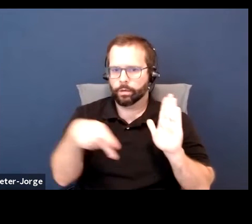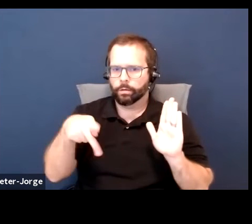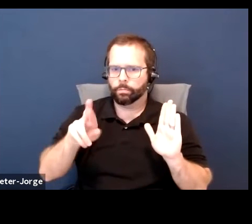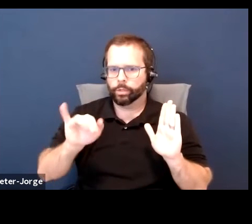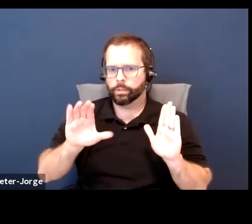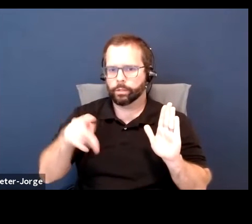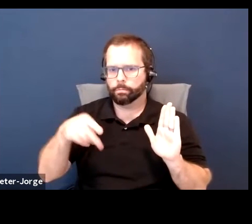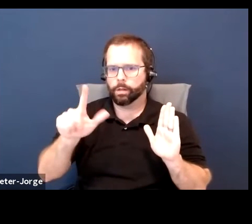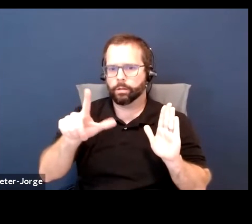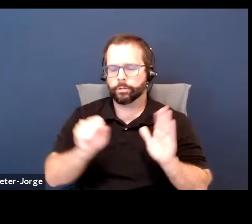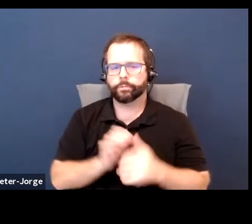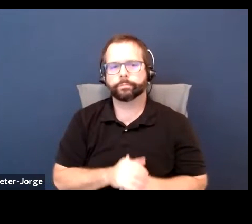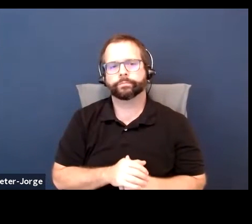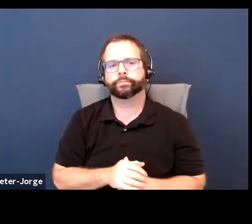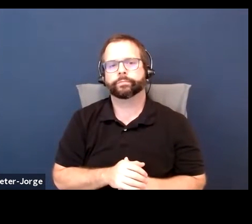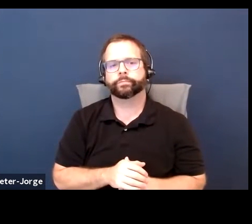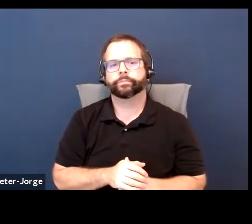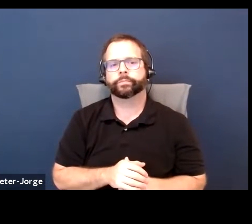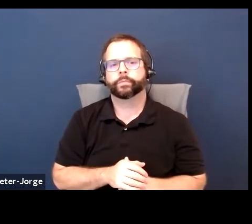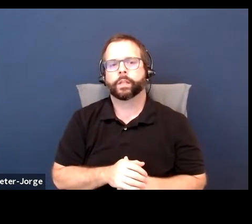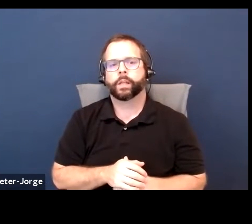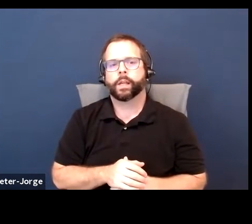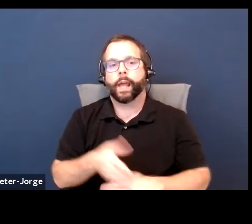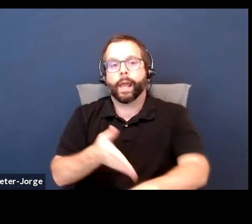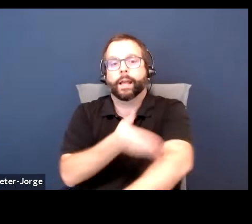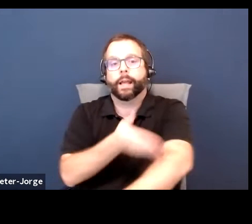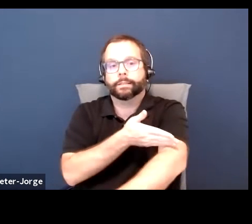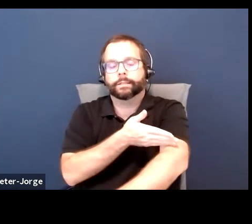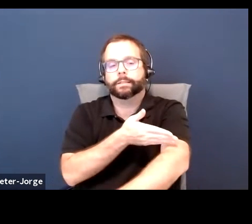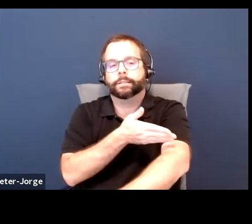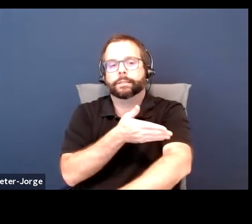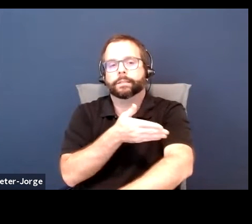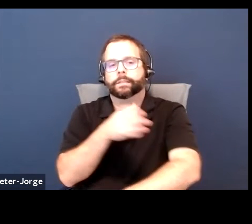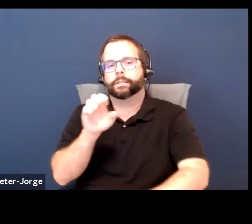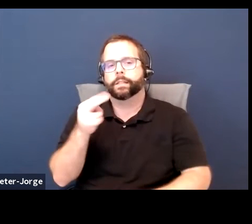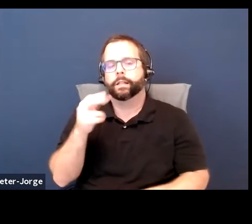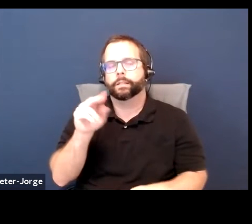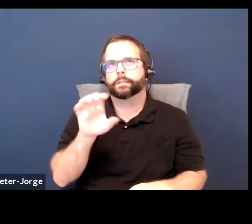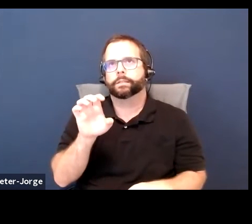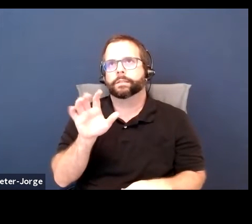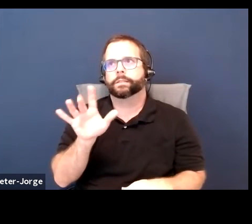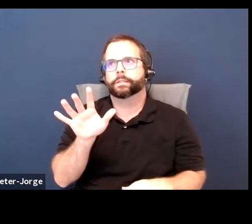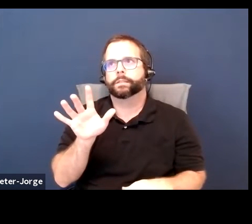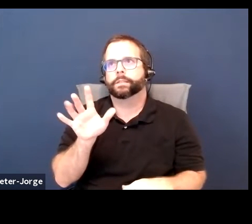as a MCO is working within your state to